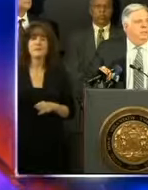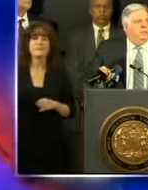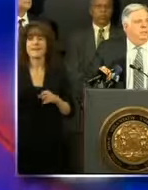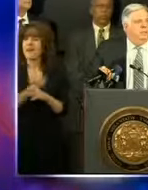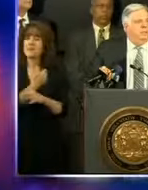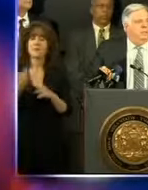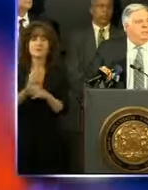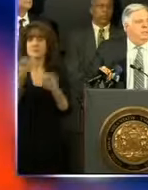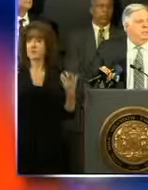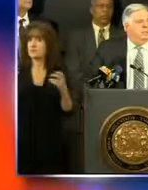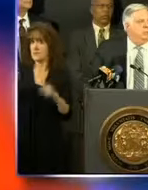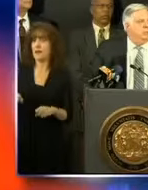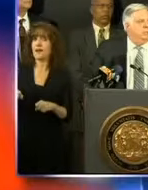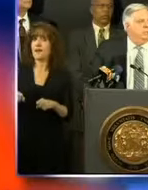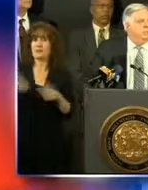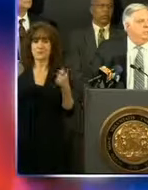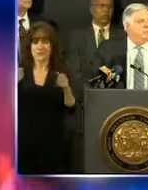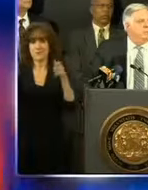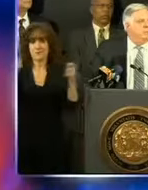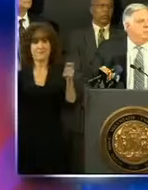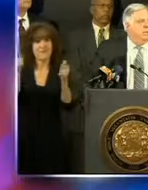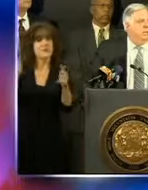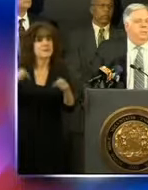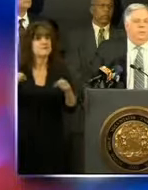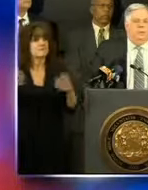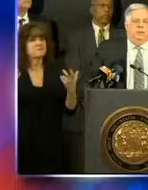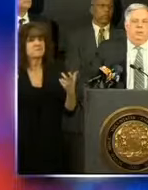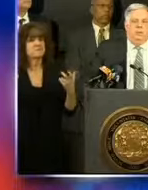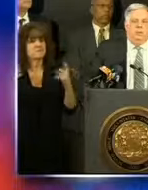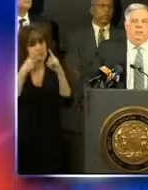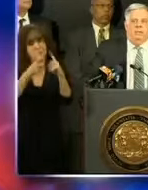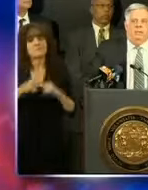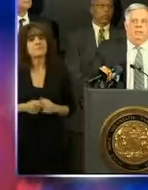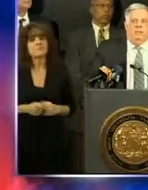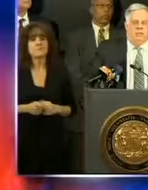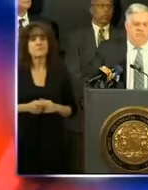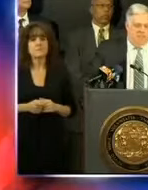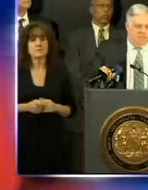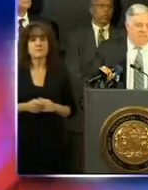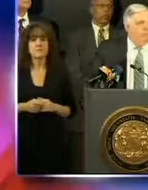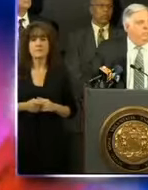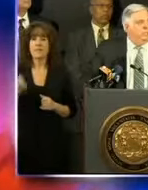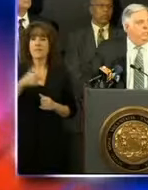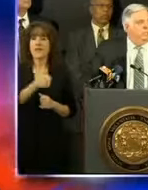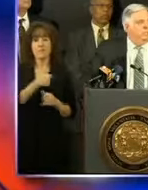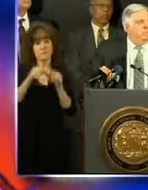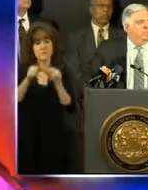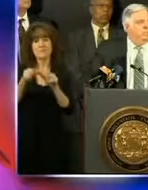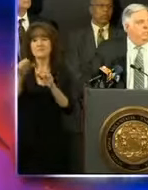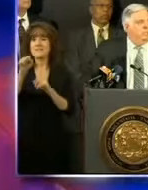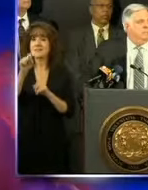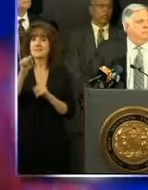takes to get this under control as quickly as we possibly can. And we're going to maintain the state of emergency until